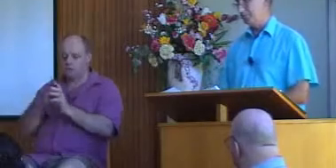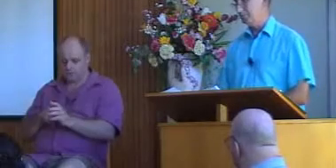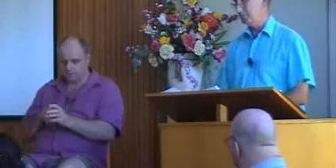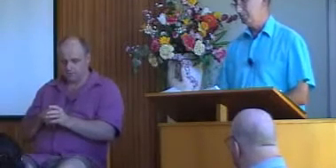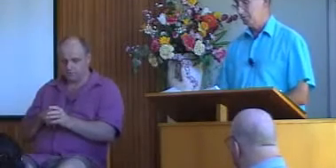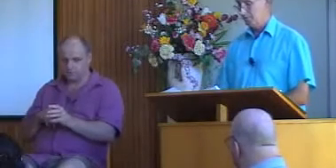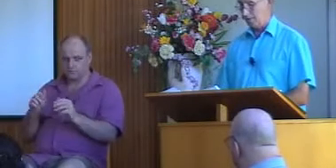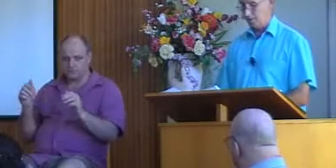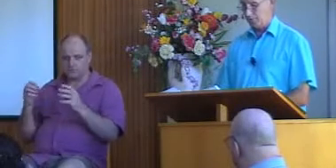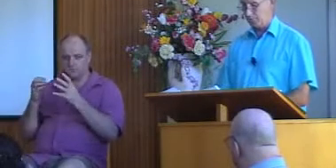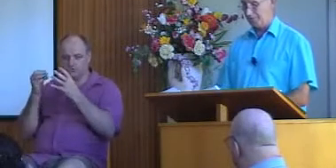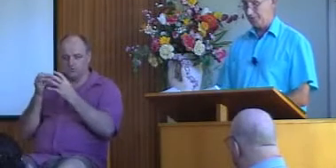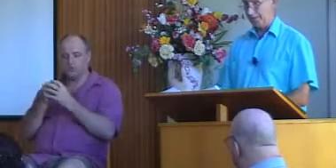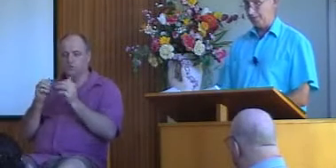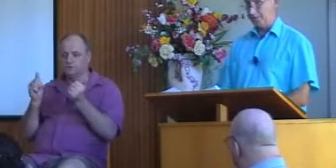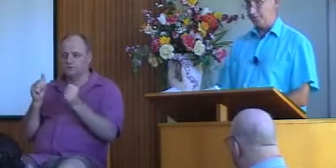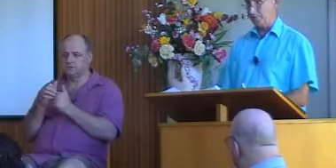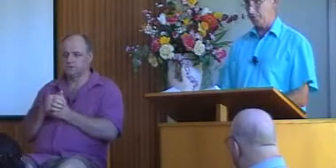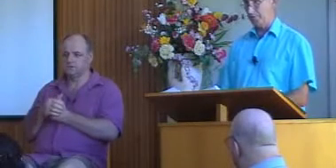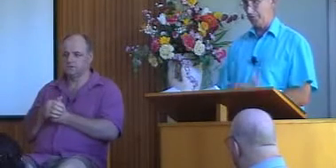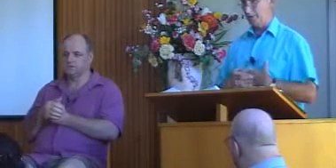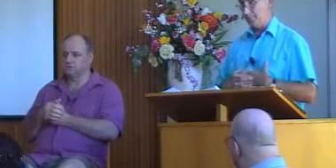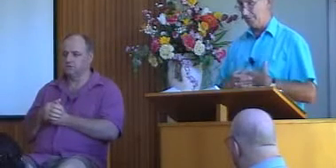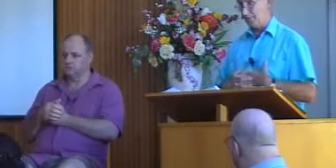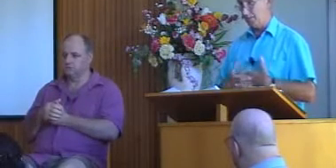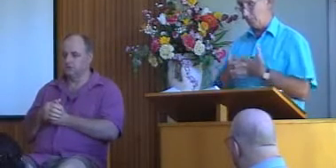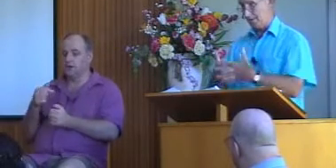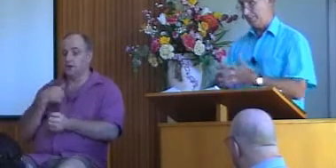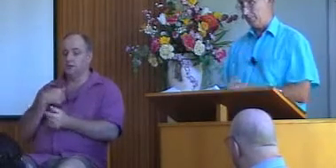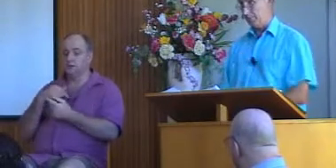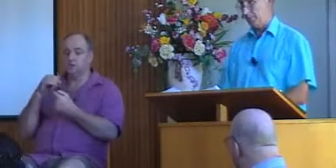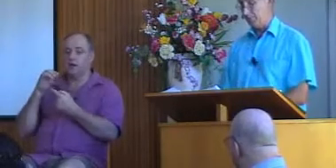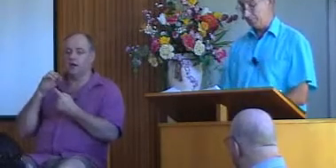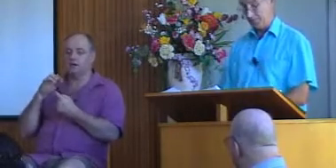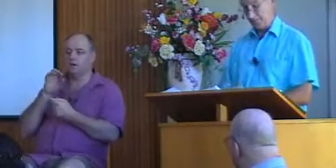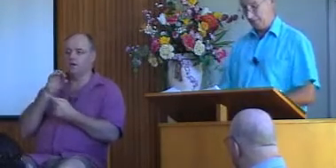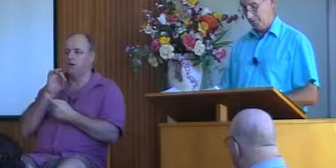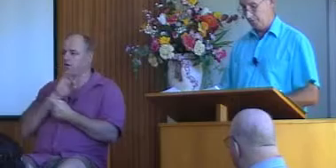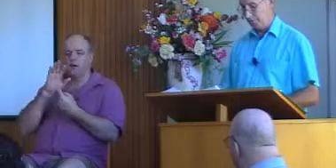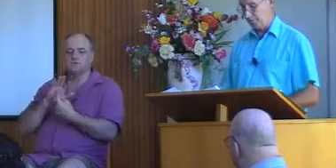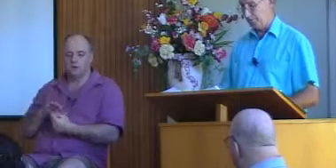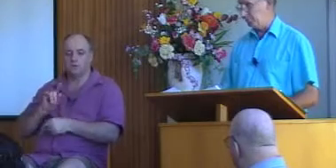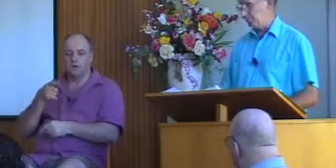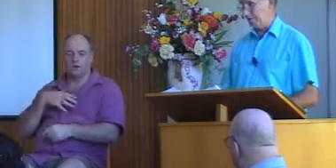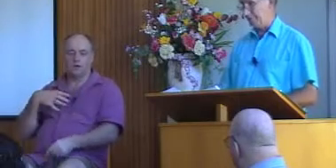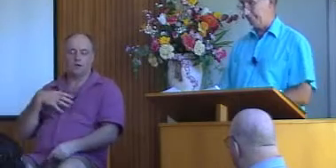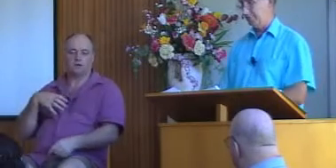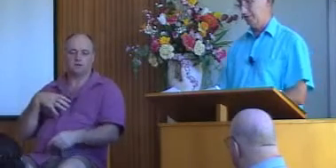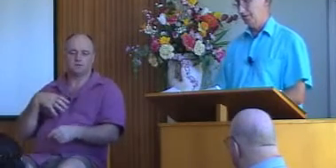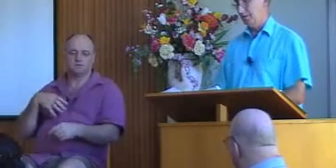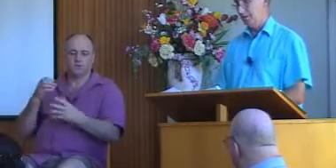group. And I was quite staggered because there were people like me and one other fellow in particular who had a terrible